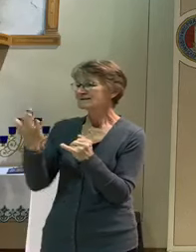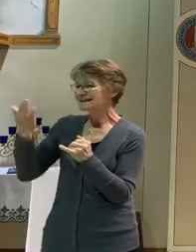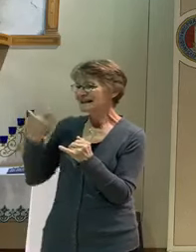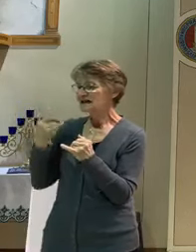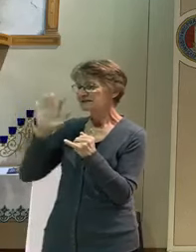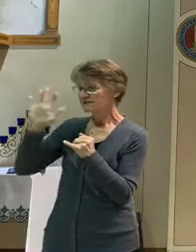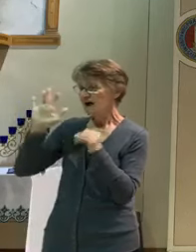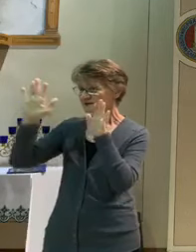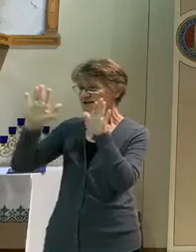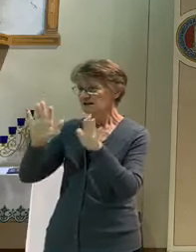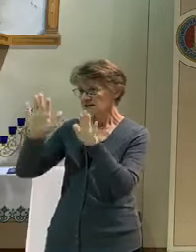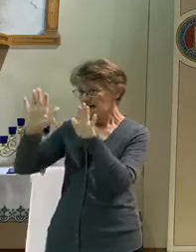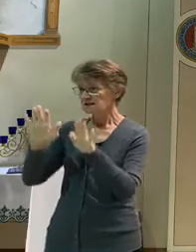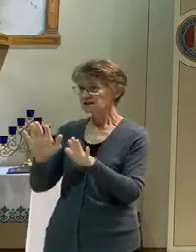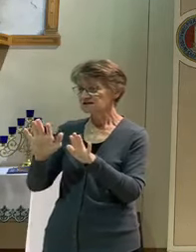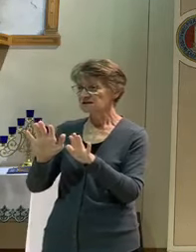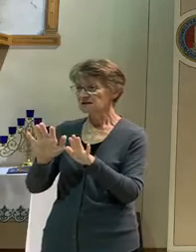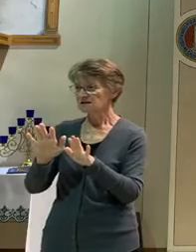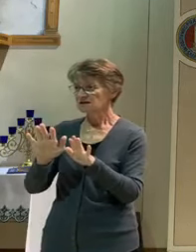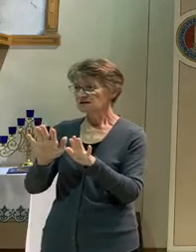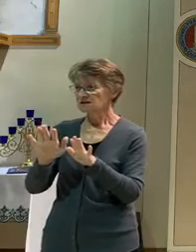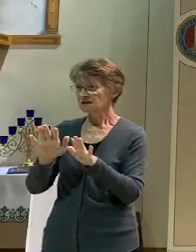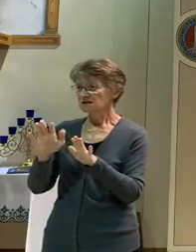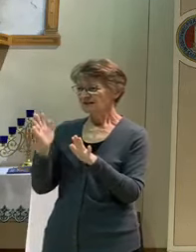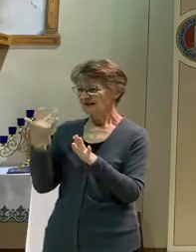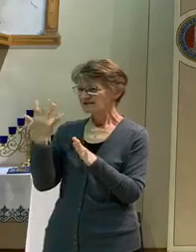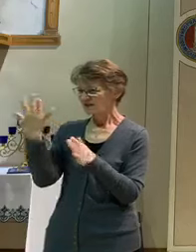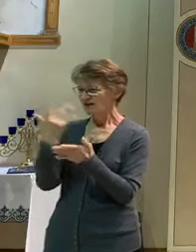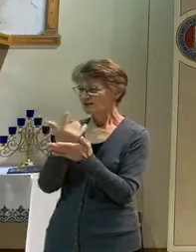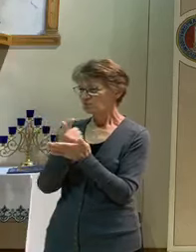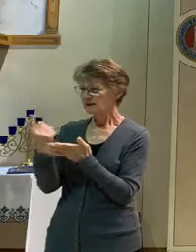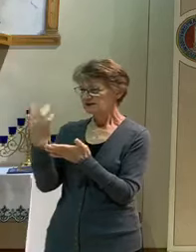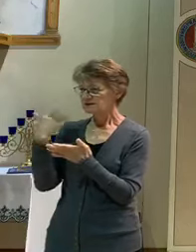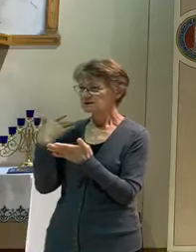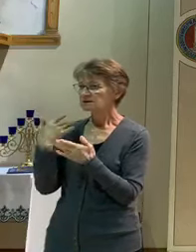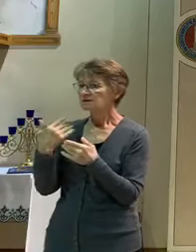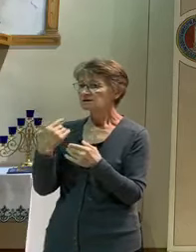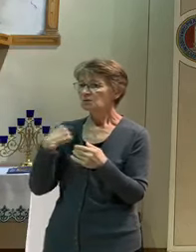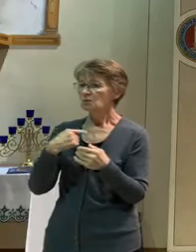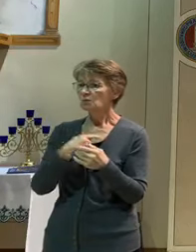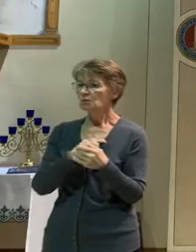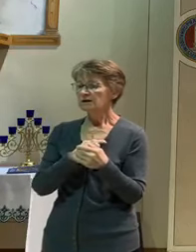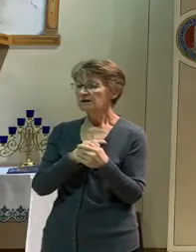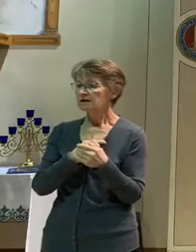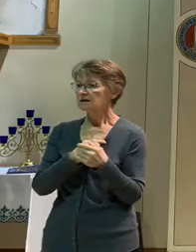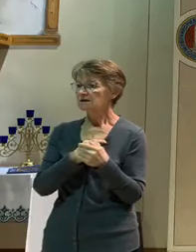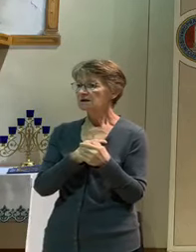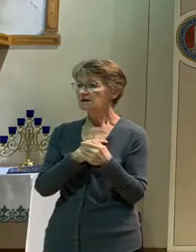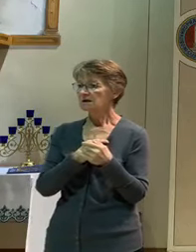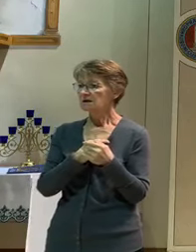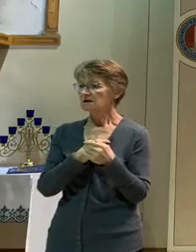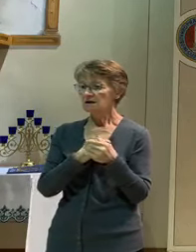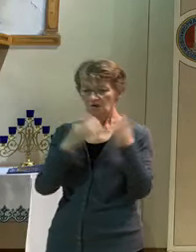5 Sundays, you and I have been listening to our Lord's great homilies. He gave